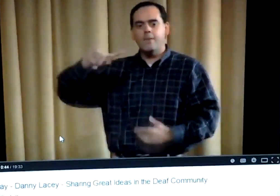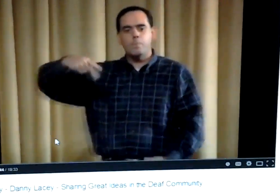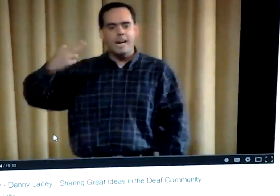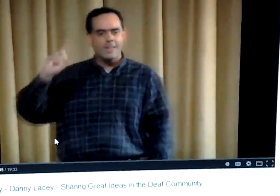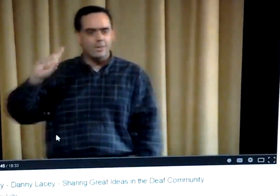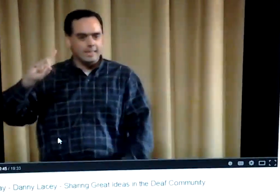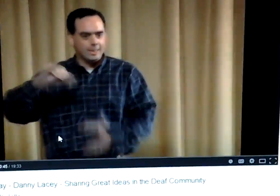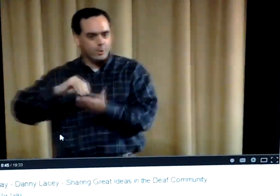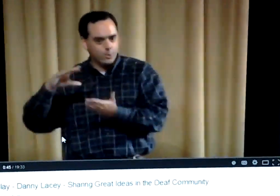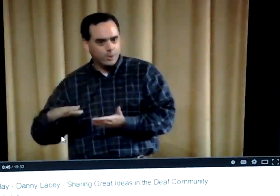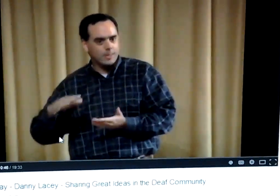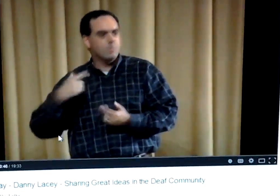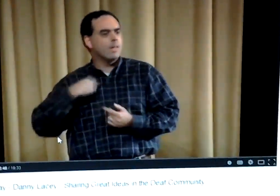There was 300 laws.